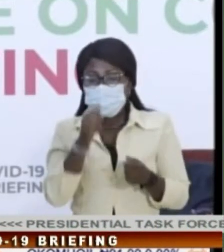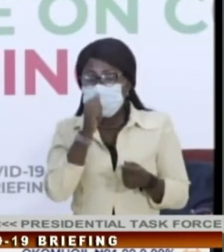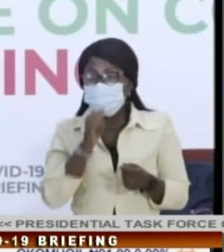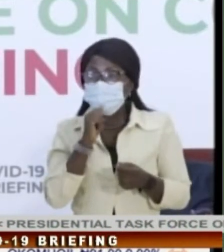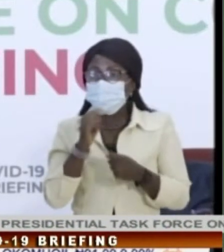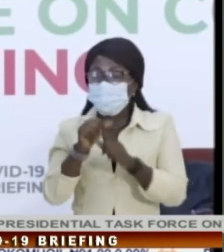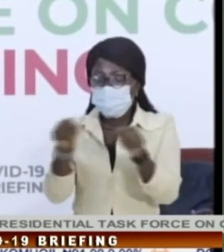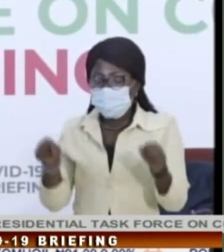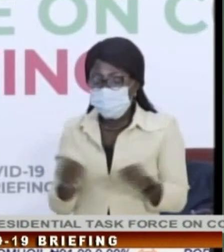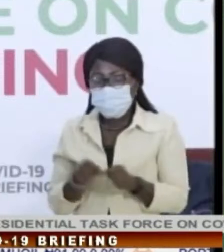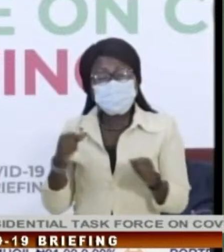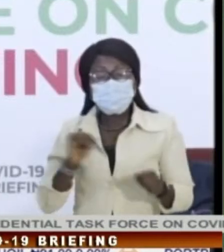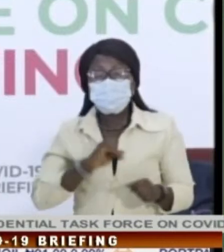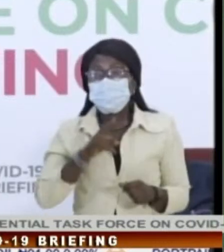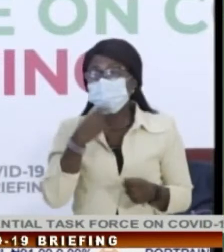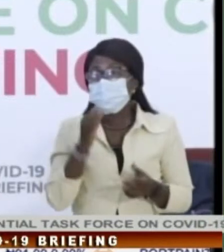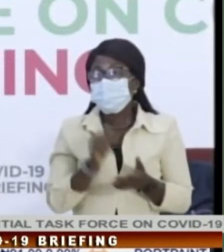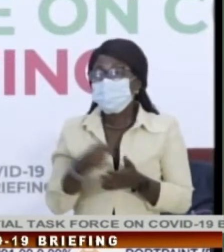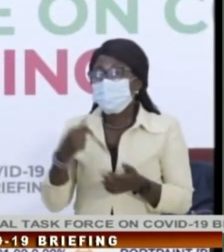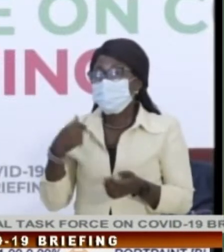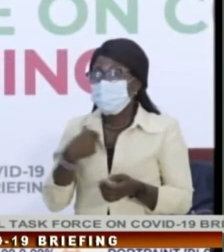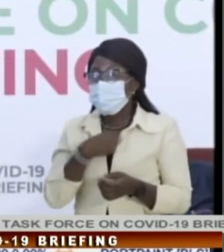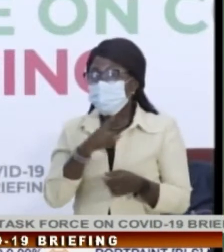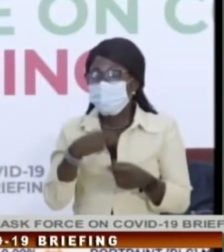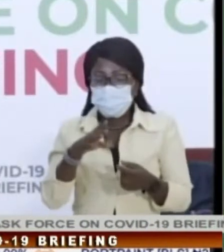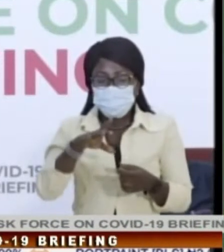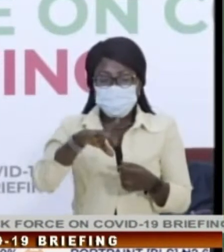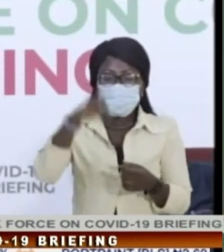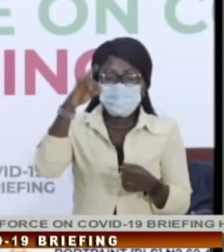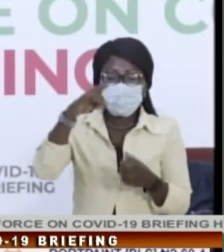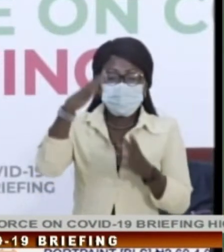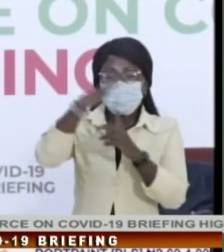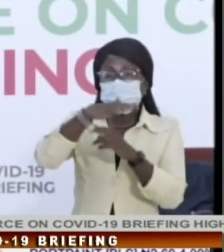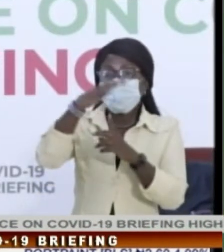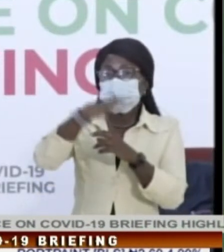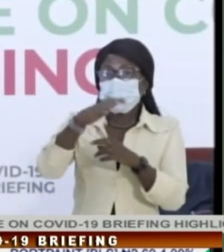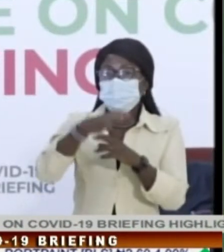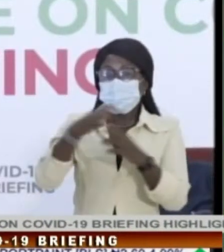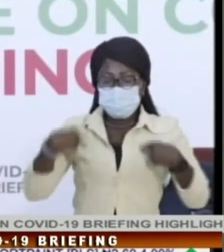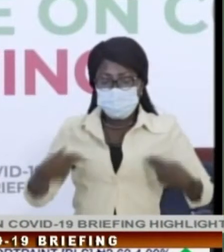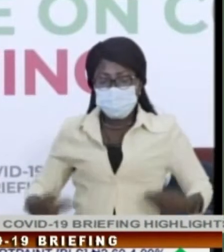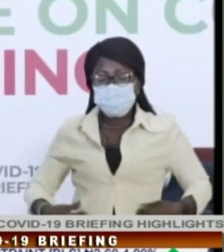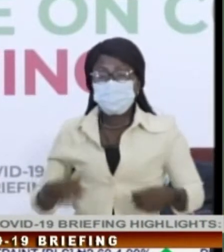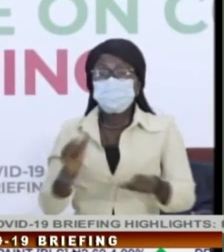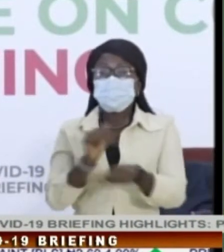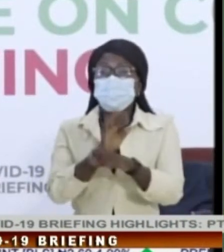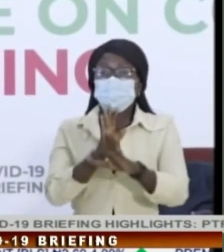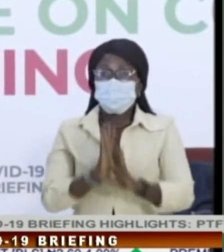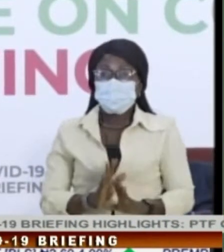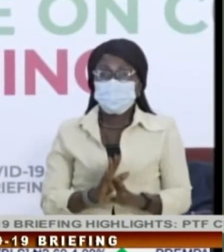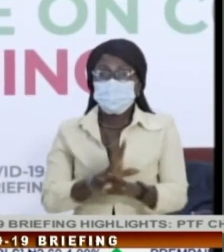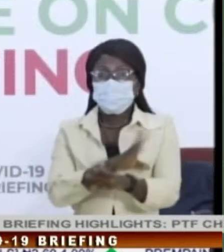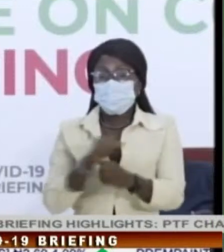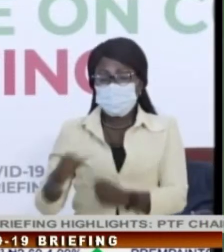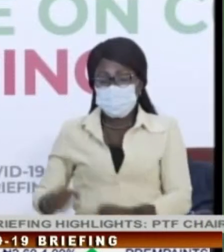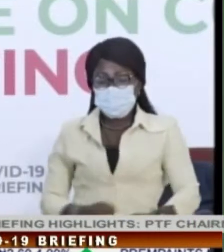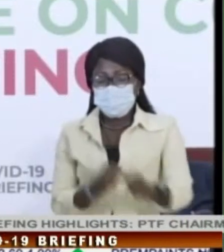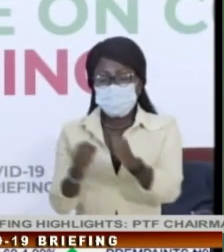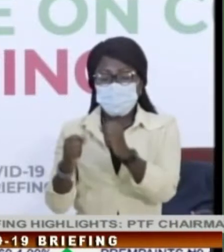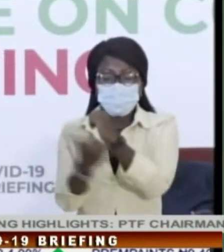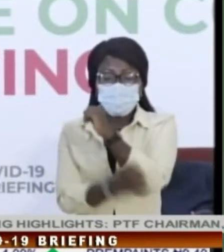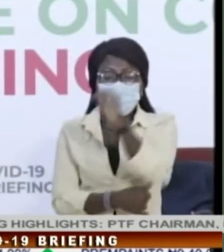I mentioned that we're prioritizing health workers, and she was curious about what strategic country